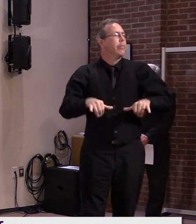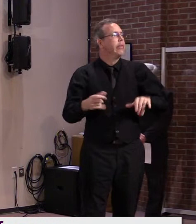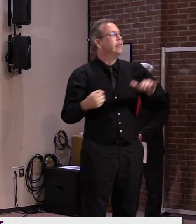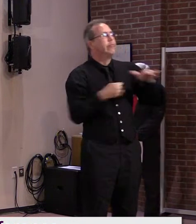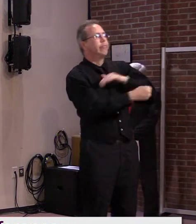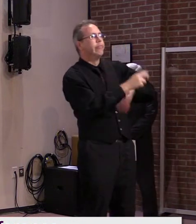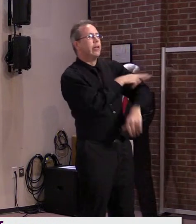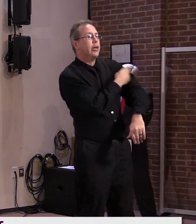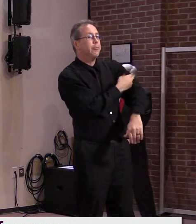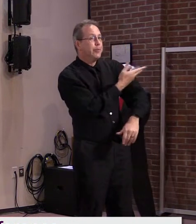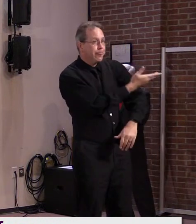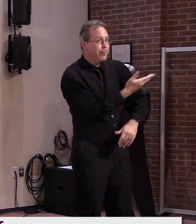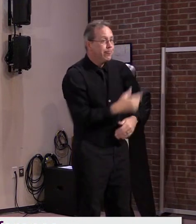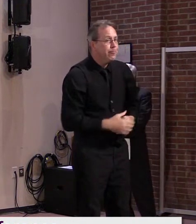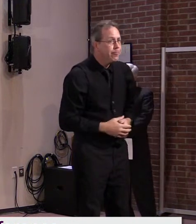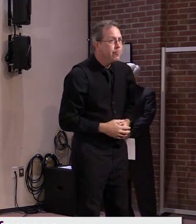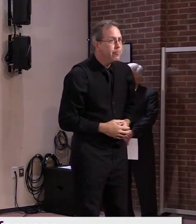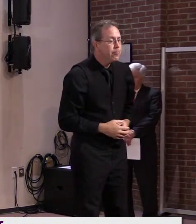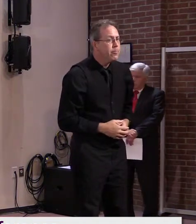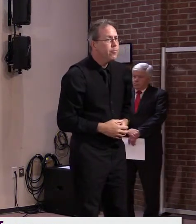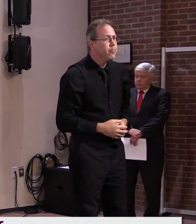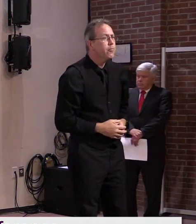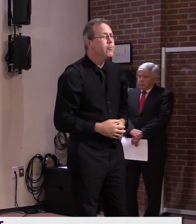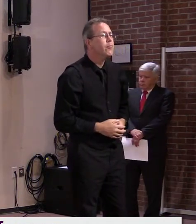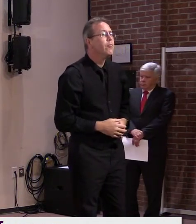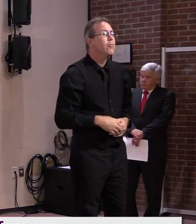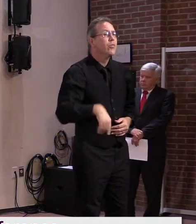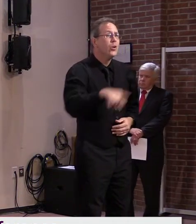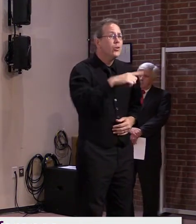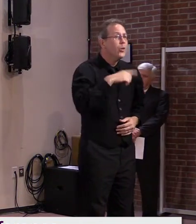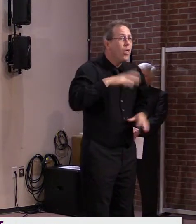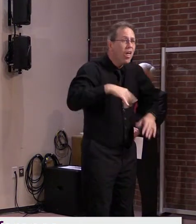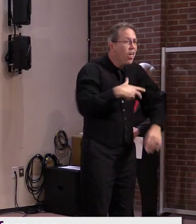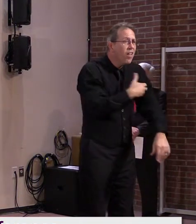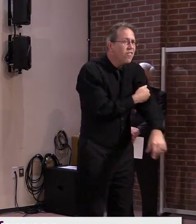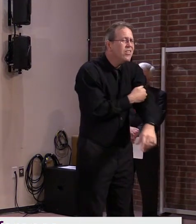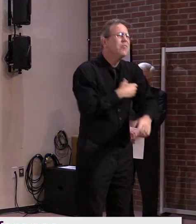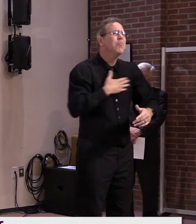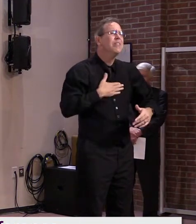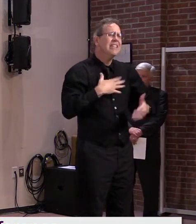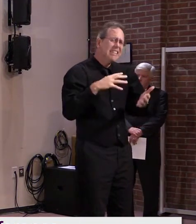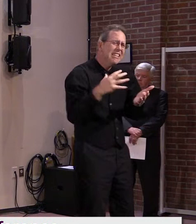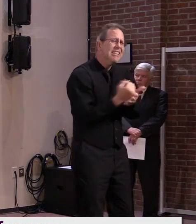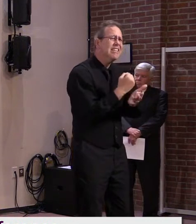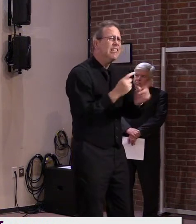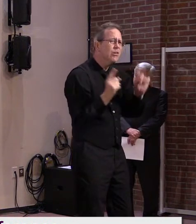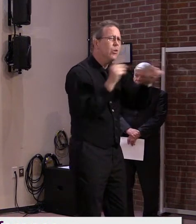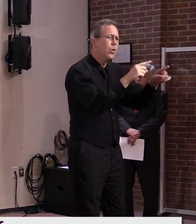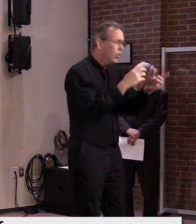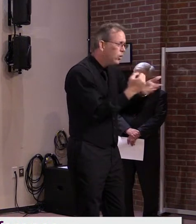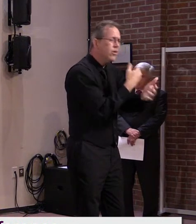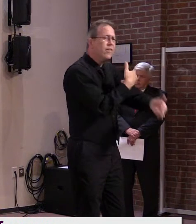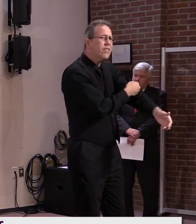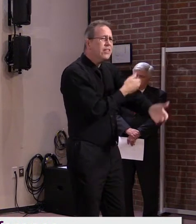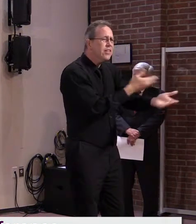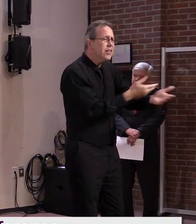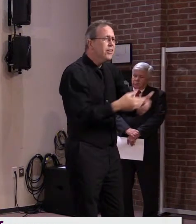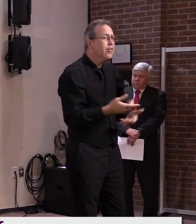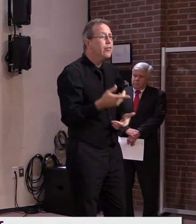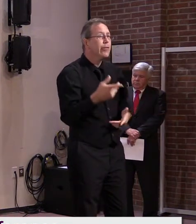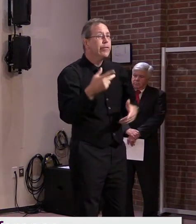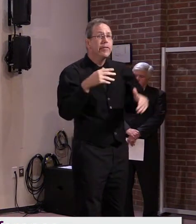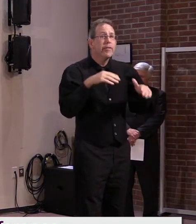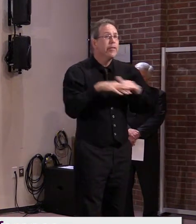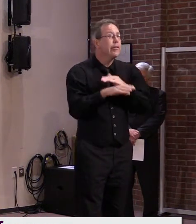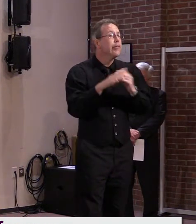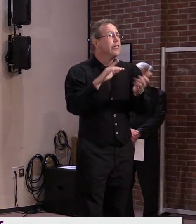it remains very easy to do so by simply walking into a pharmacy today. And if you're still not convinced